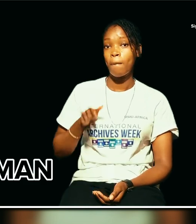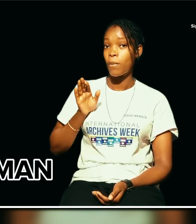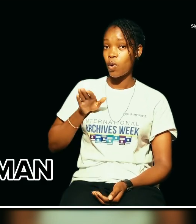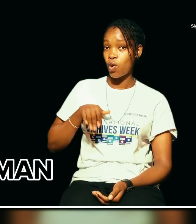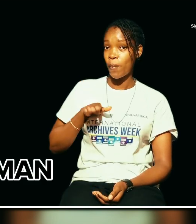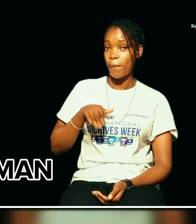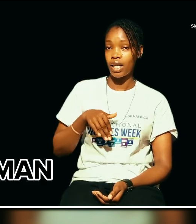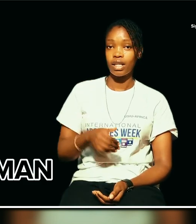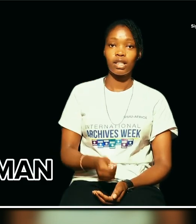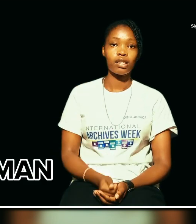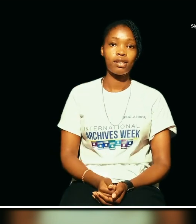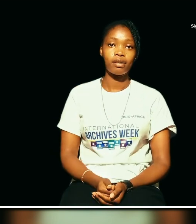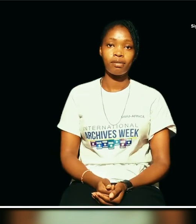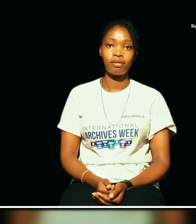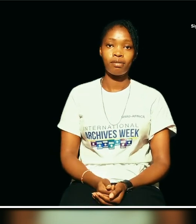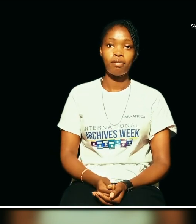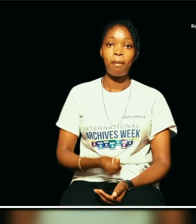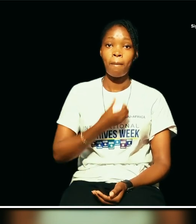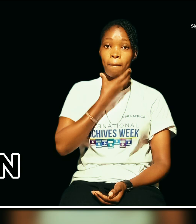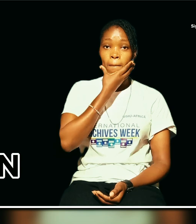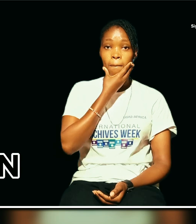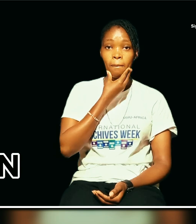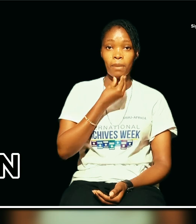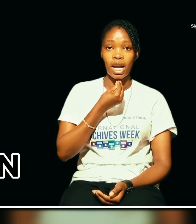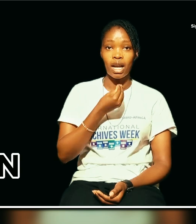woman, man,